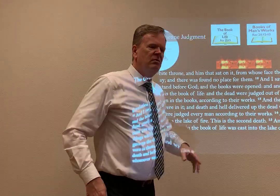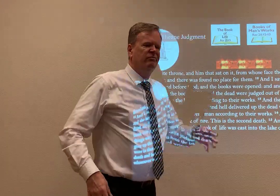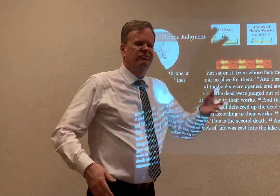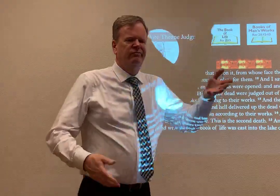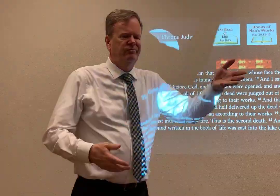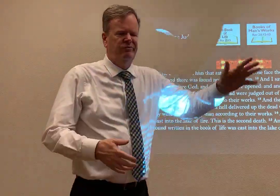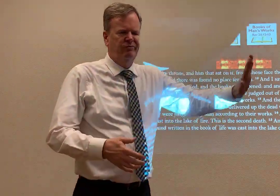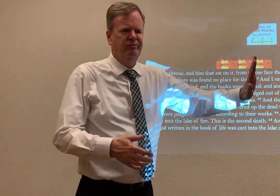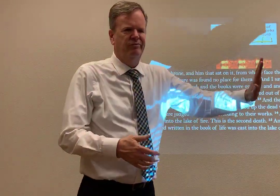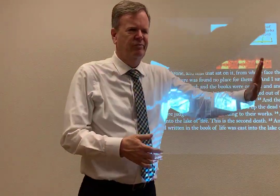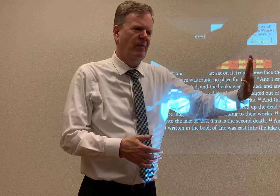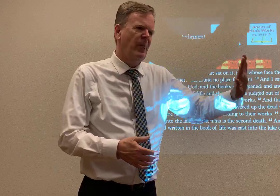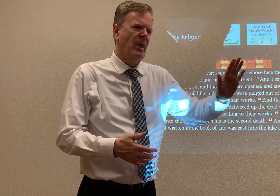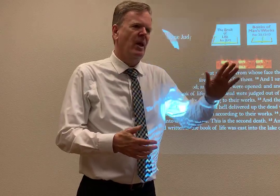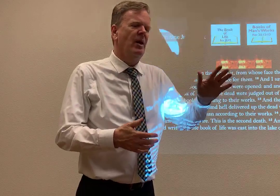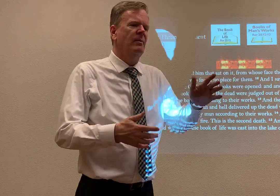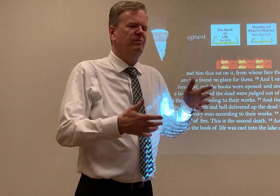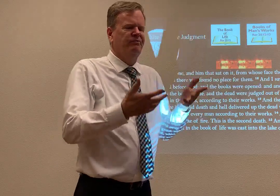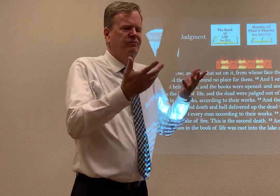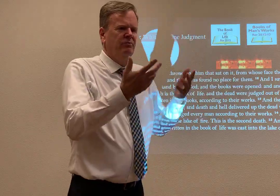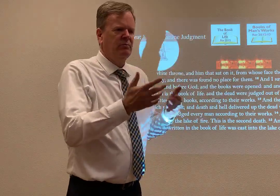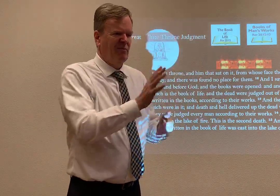write on it, that's what they say. Yeah, yeah.